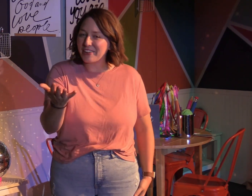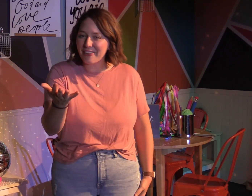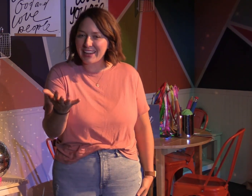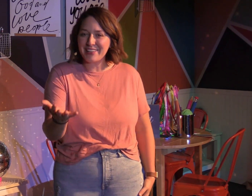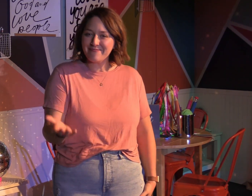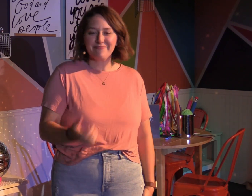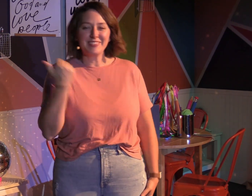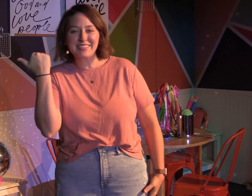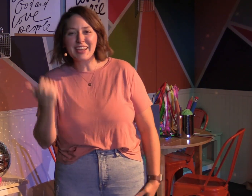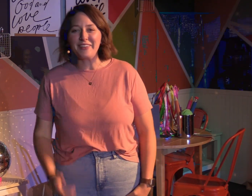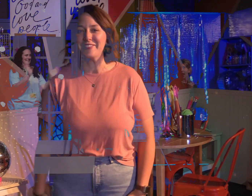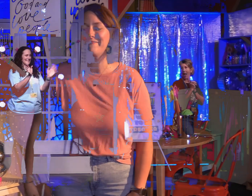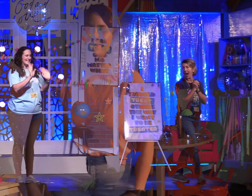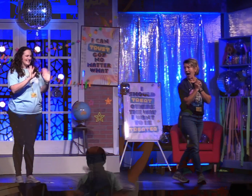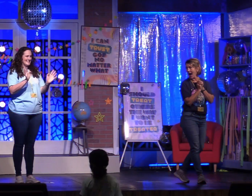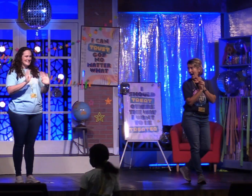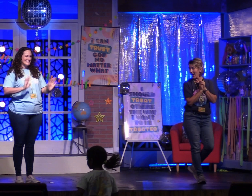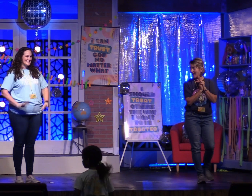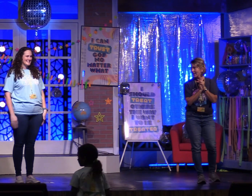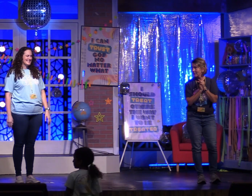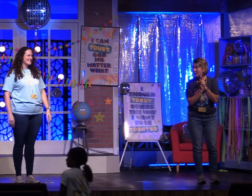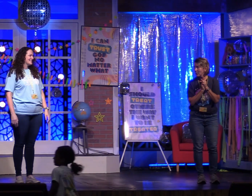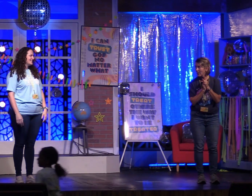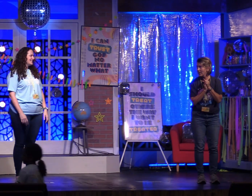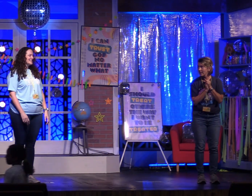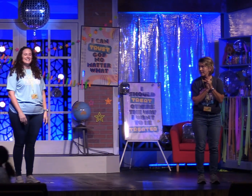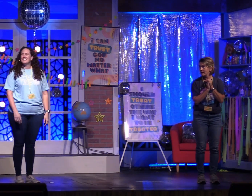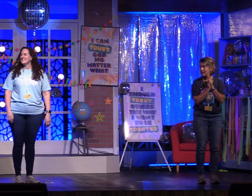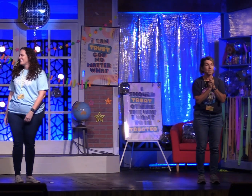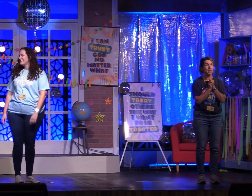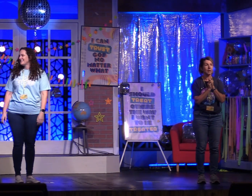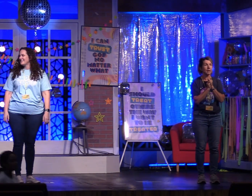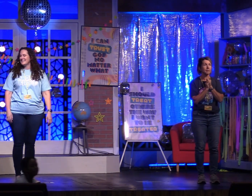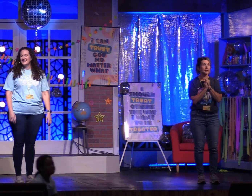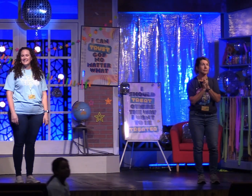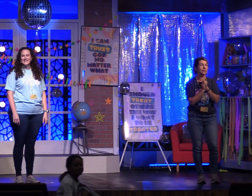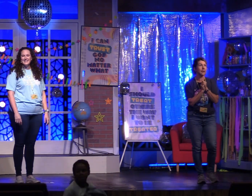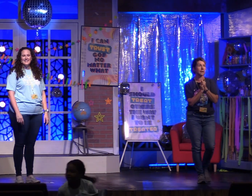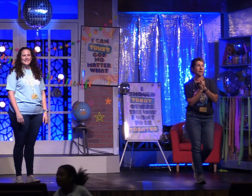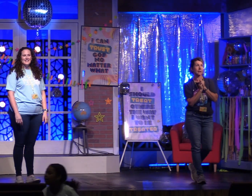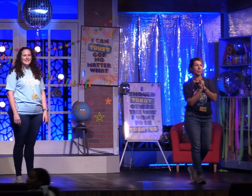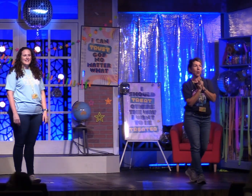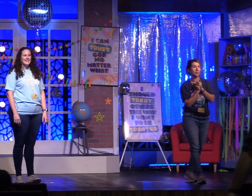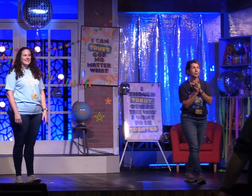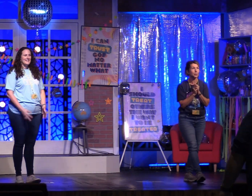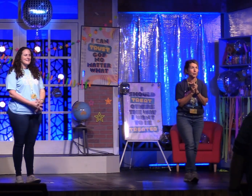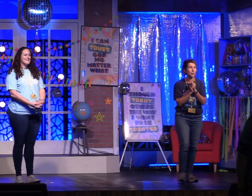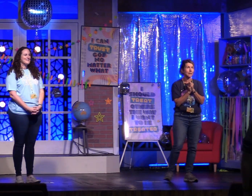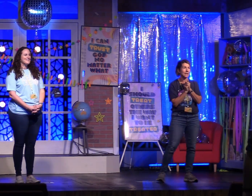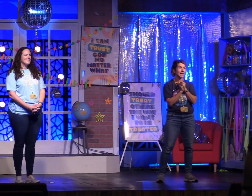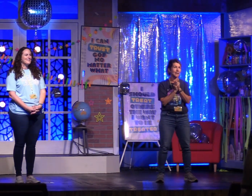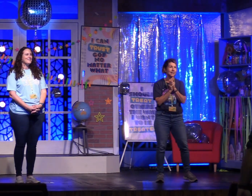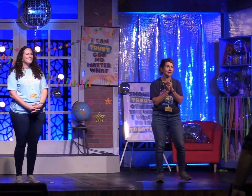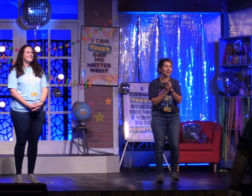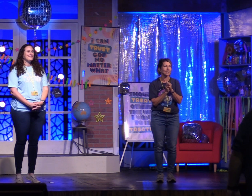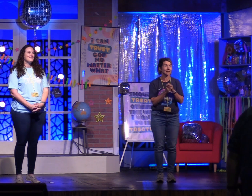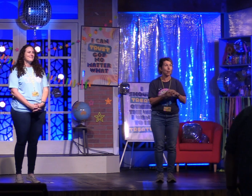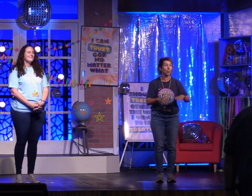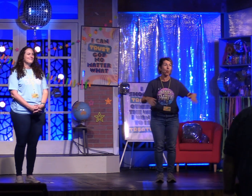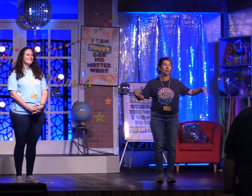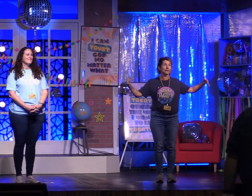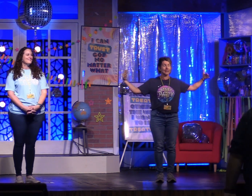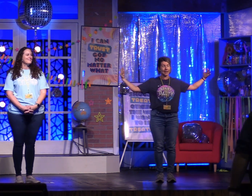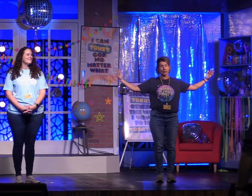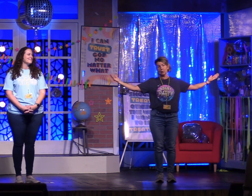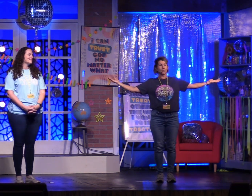Kids. Are you ready? Let's go. Hi, everyone. My name is Vicky. Welcome to Anona Kids. It is